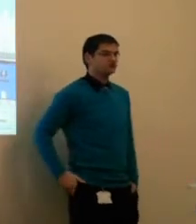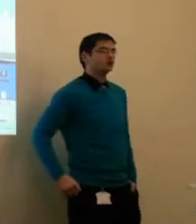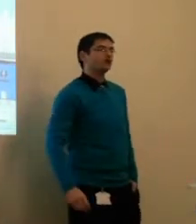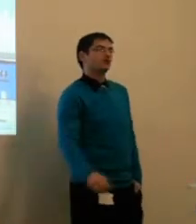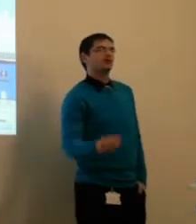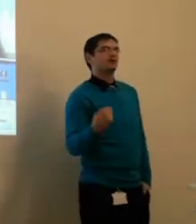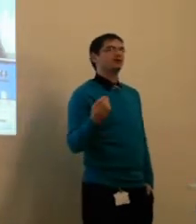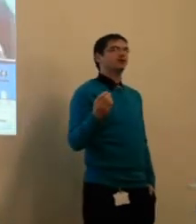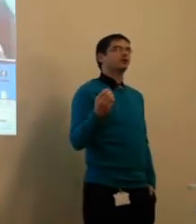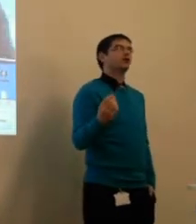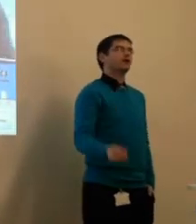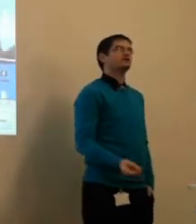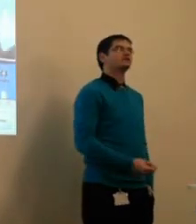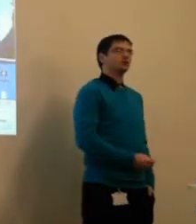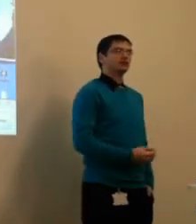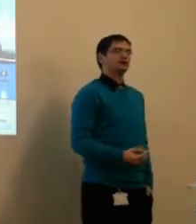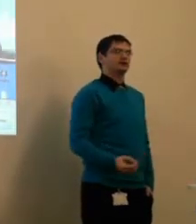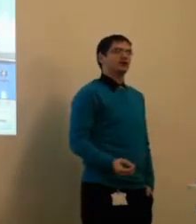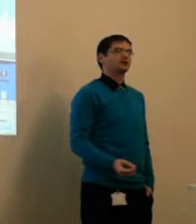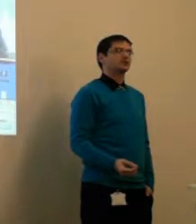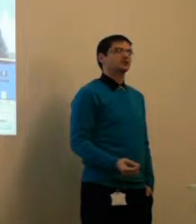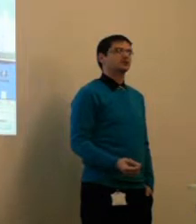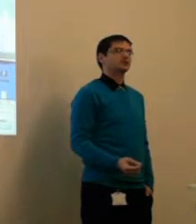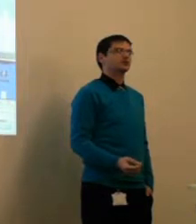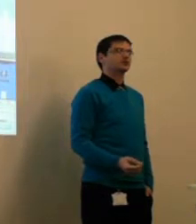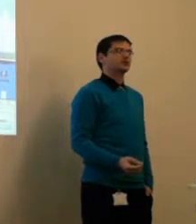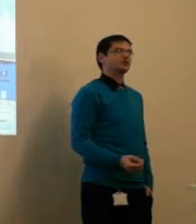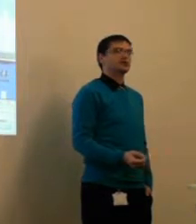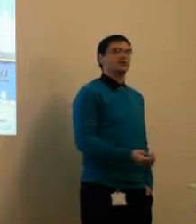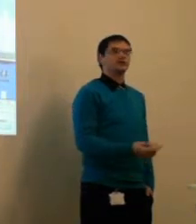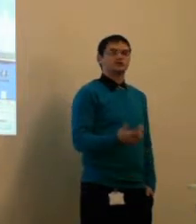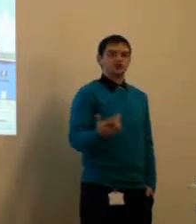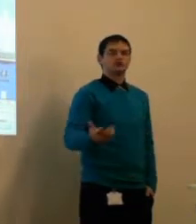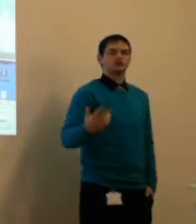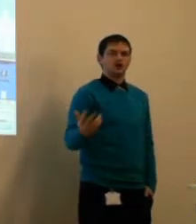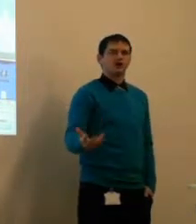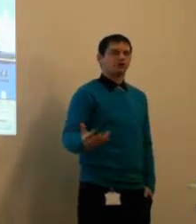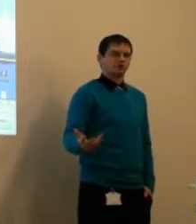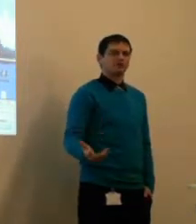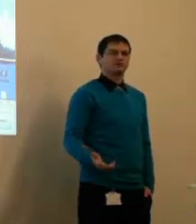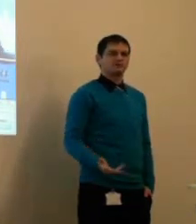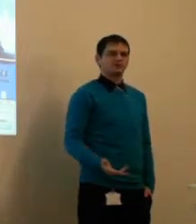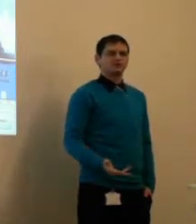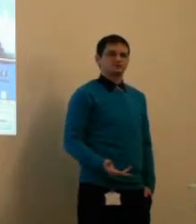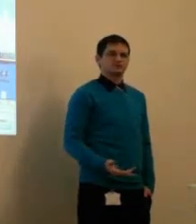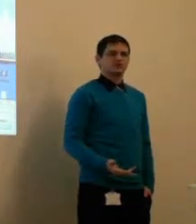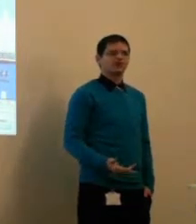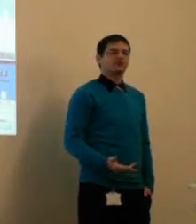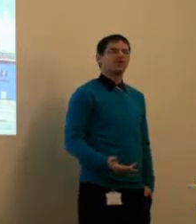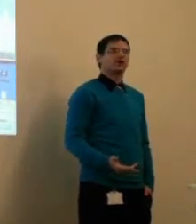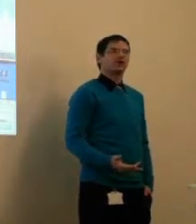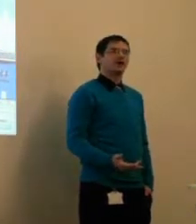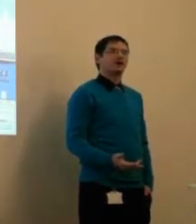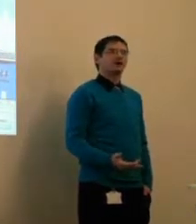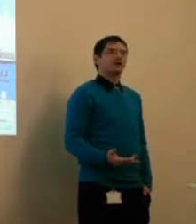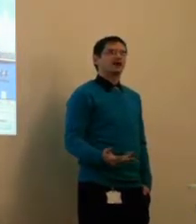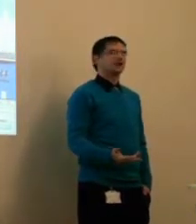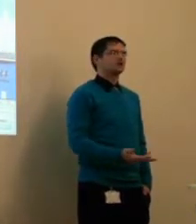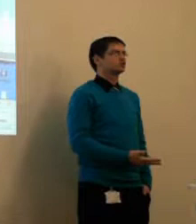so not my name is no bsl that's right isn't it uh you said you've got a little bit of experience with it and but i imagine